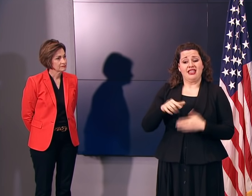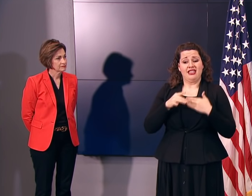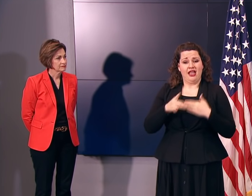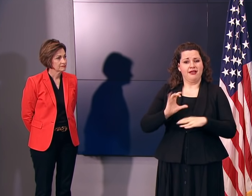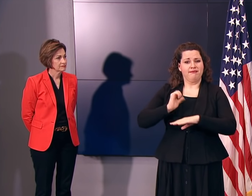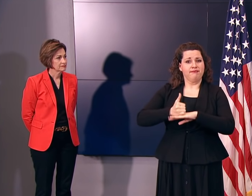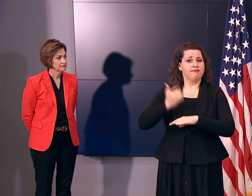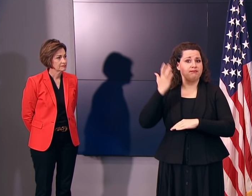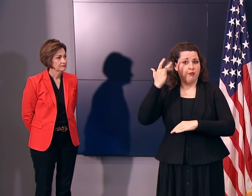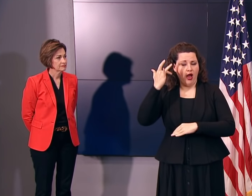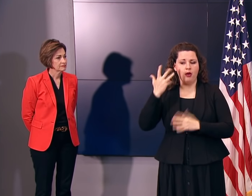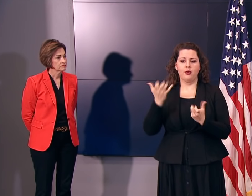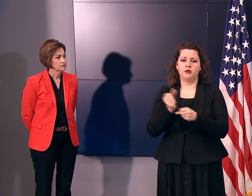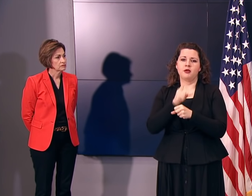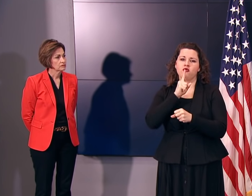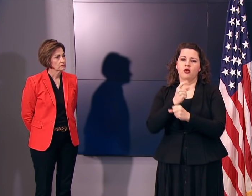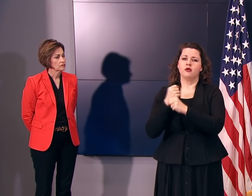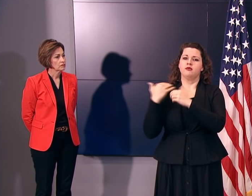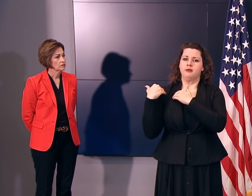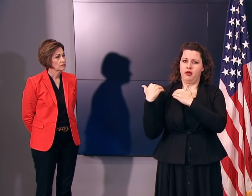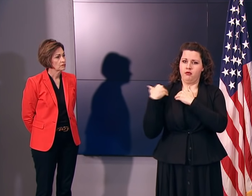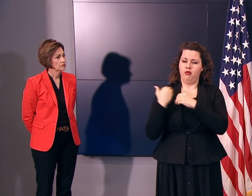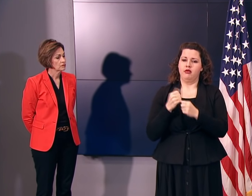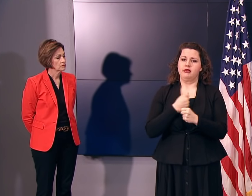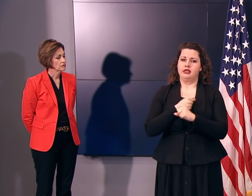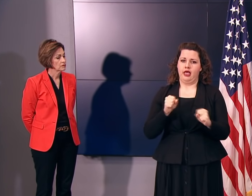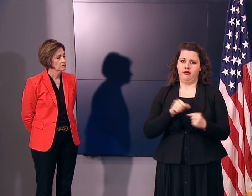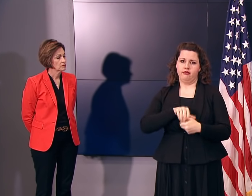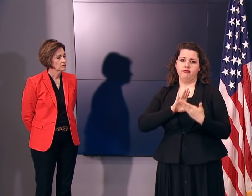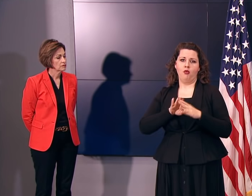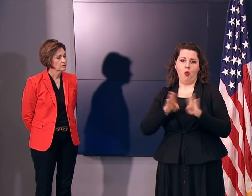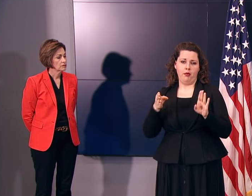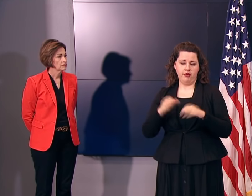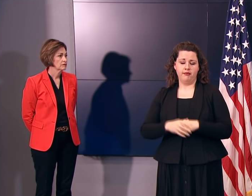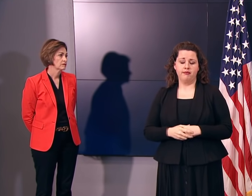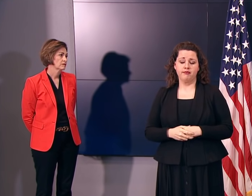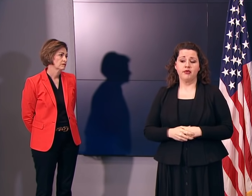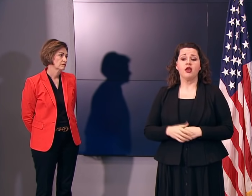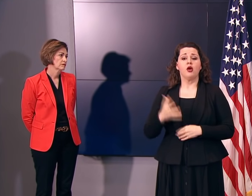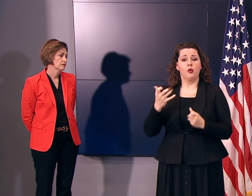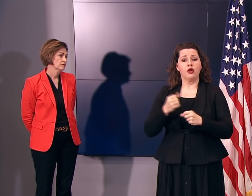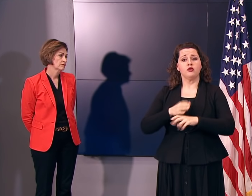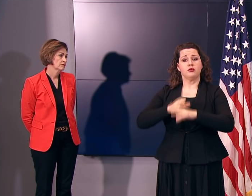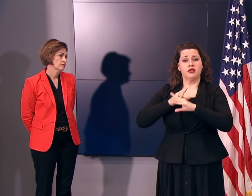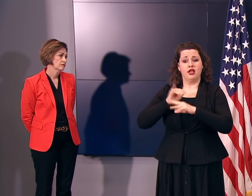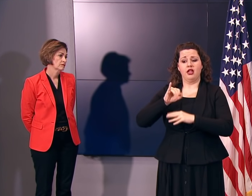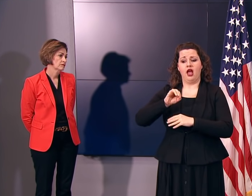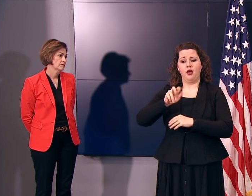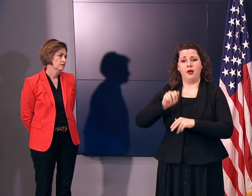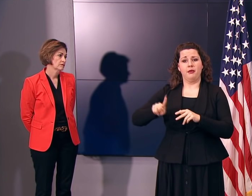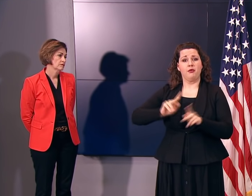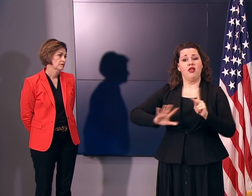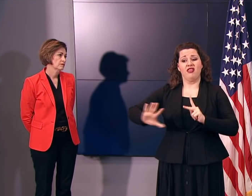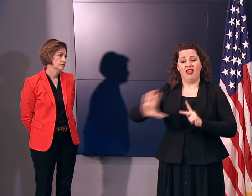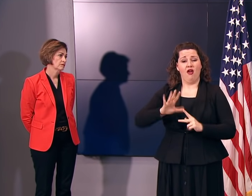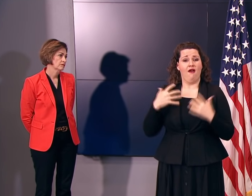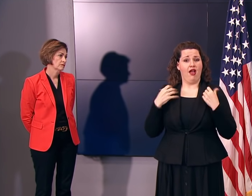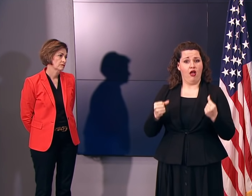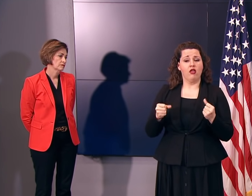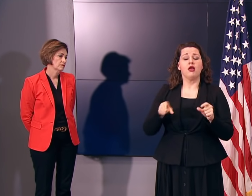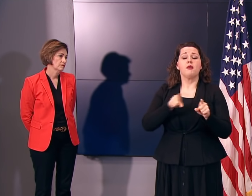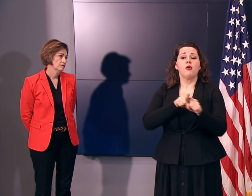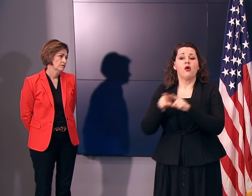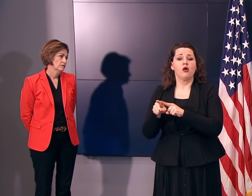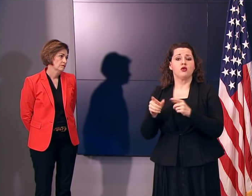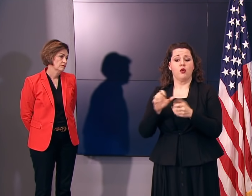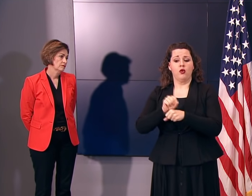can reopen responsibly. We want to do this in a manner that protects not only the health of Iowans visiting these establishments, but also the health